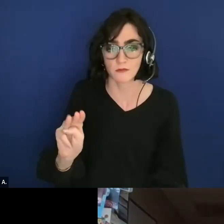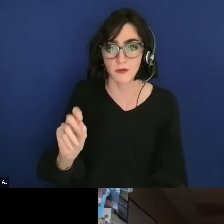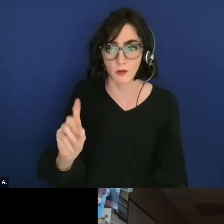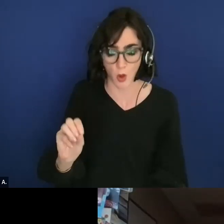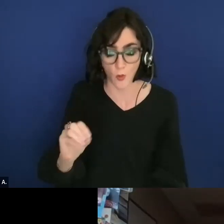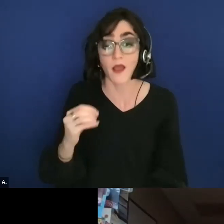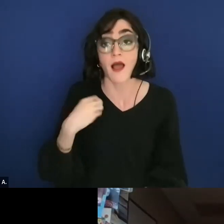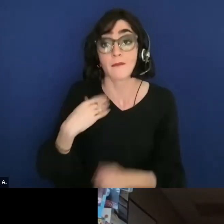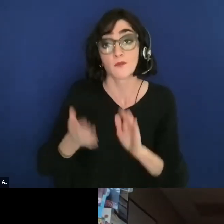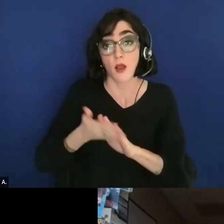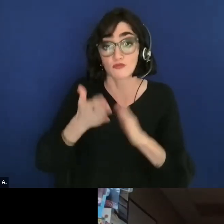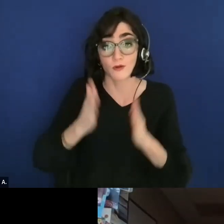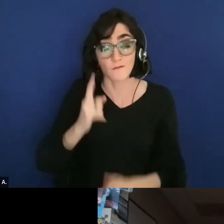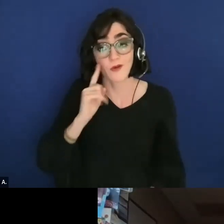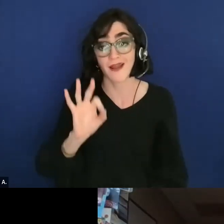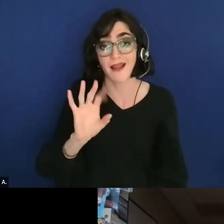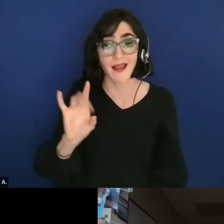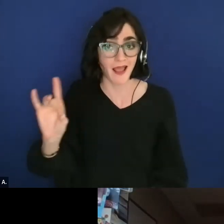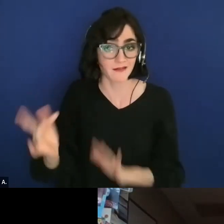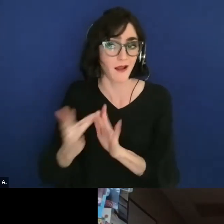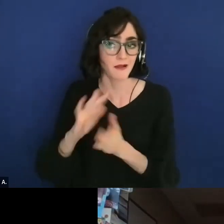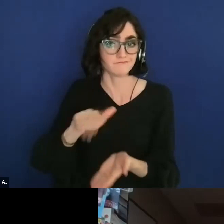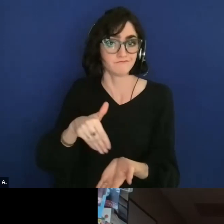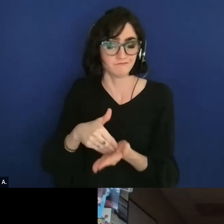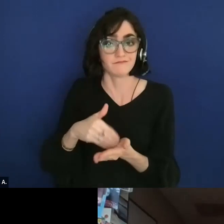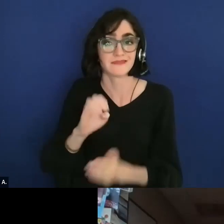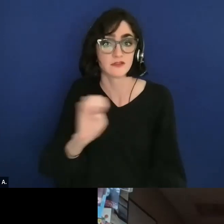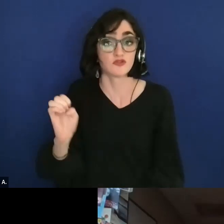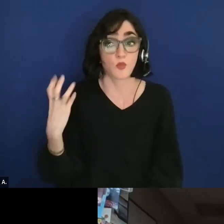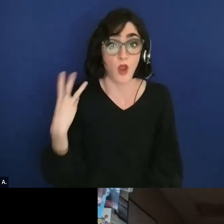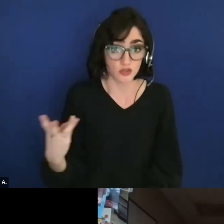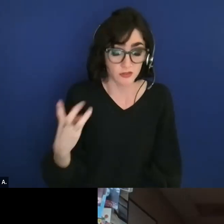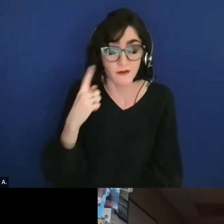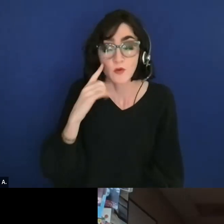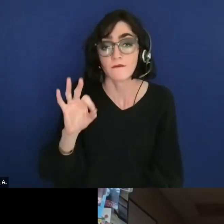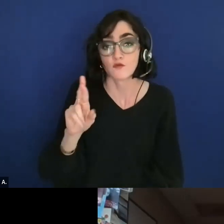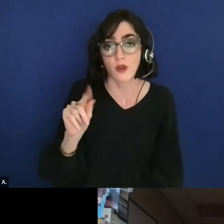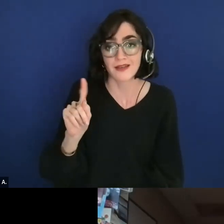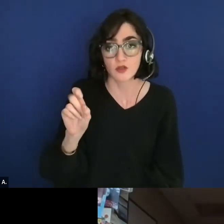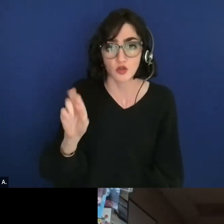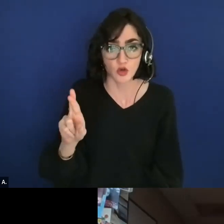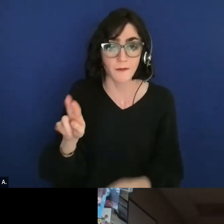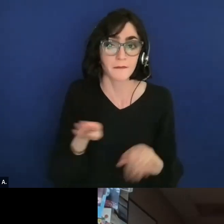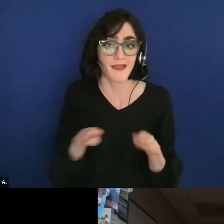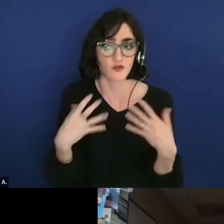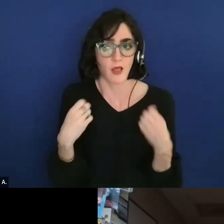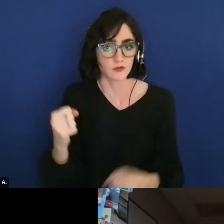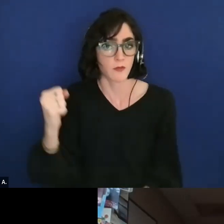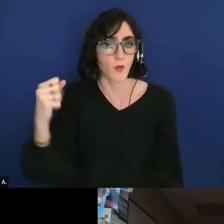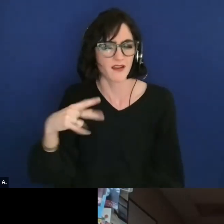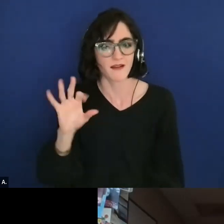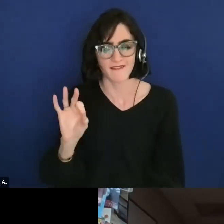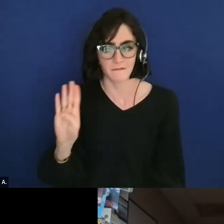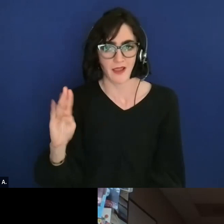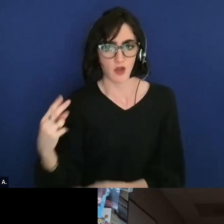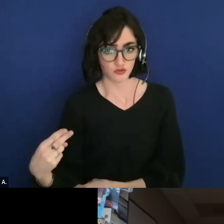988 Contact Hub in Eastern Washington at Frontier Behavioral Health in Spokane. We value and appreciate the work